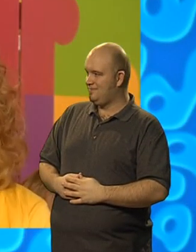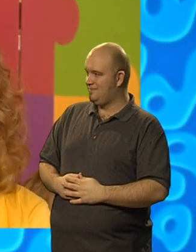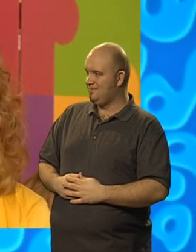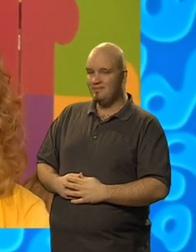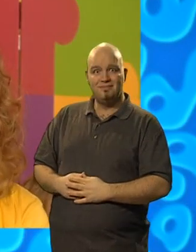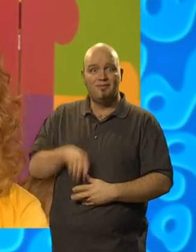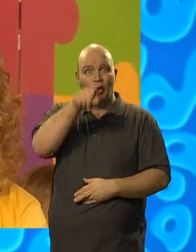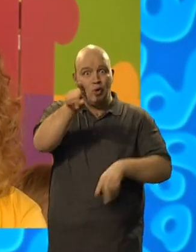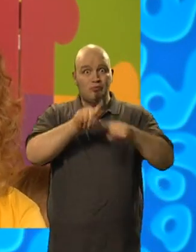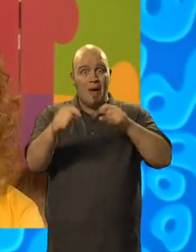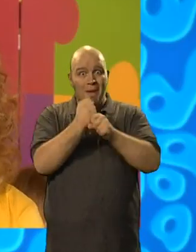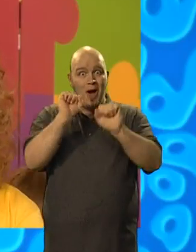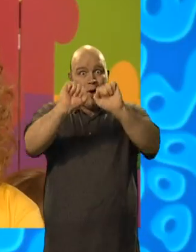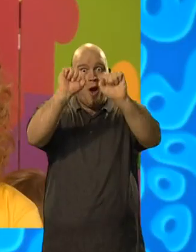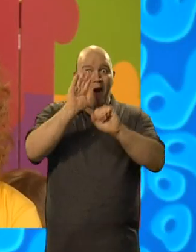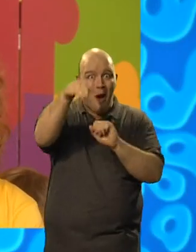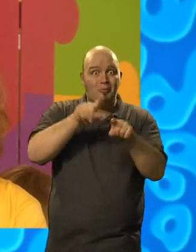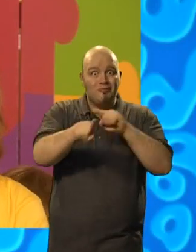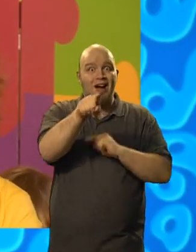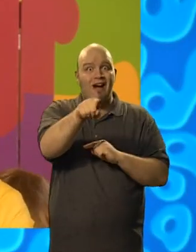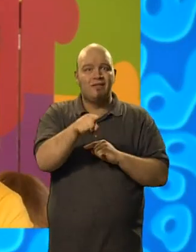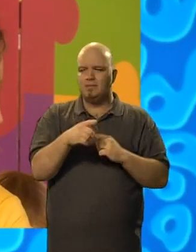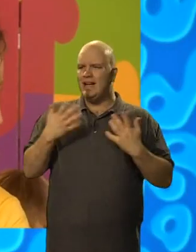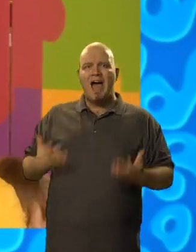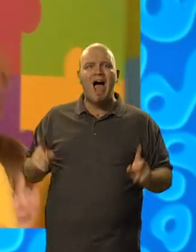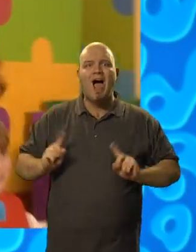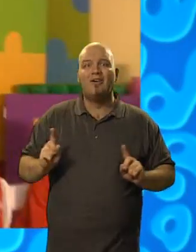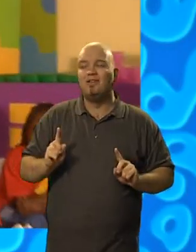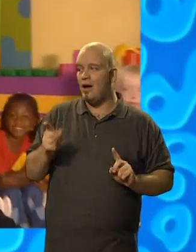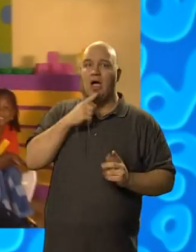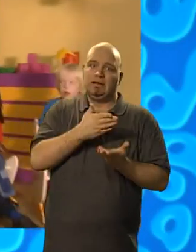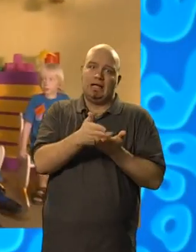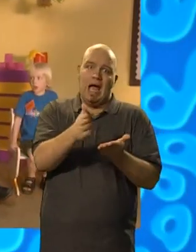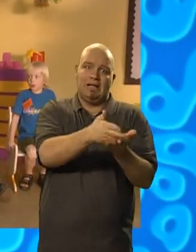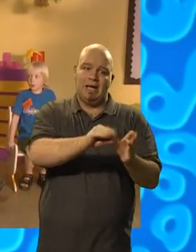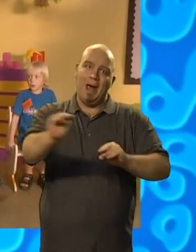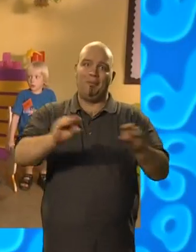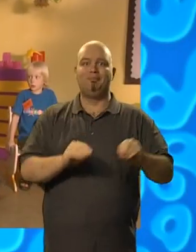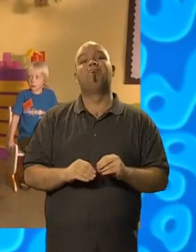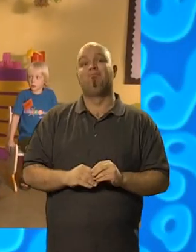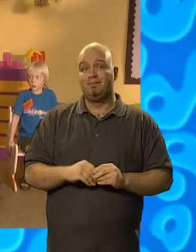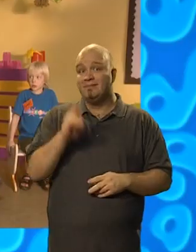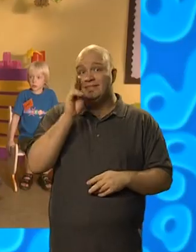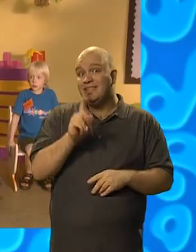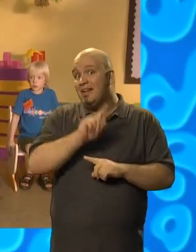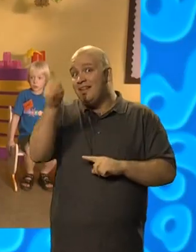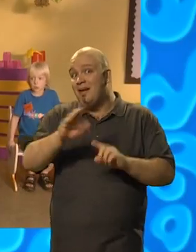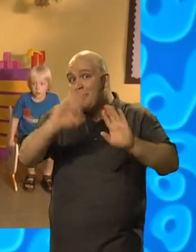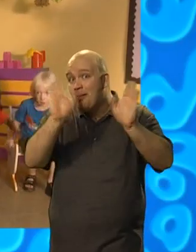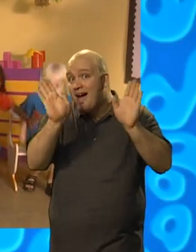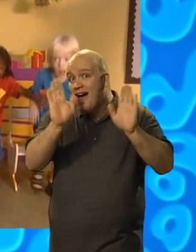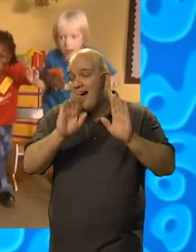Why don't you try making your own spaceship? Now, what time is it now? Tidy up time. That's right, so we'll see you next